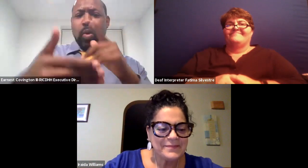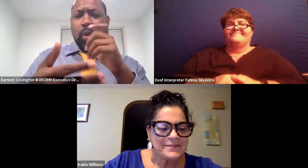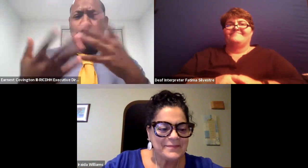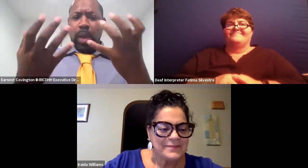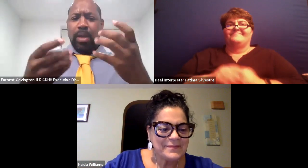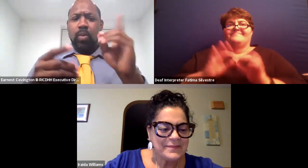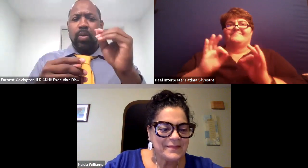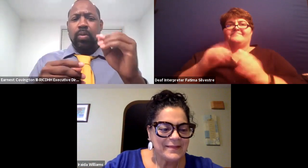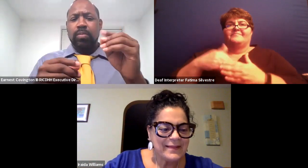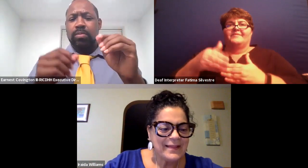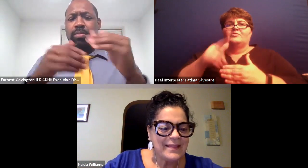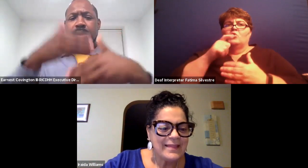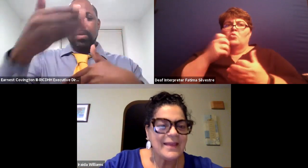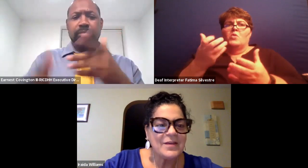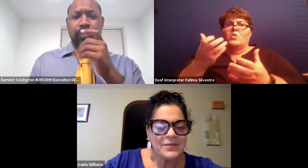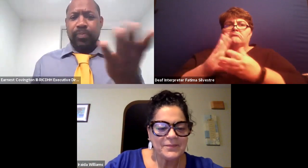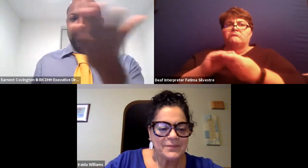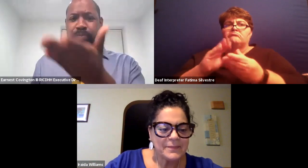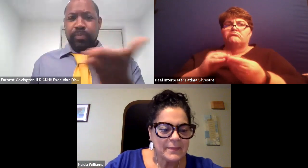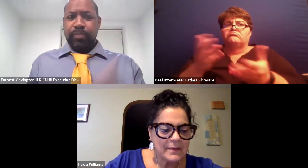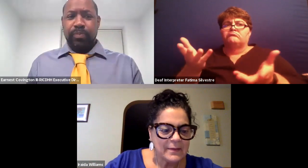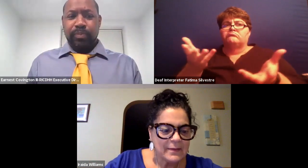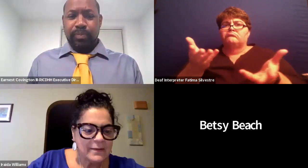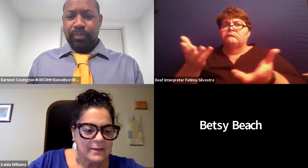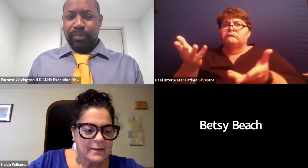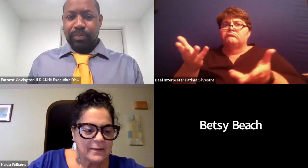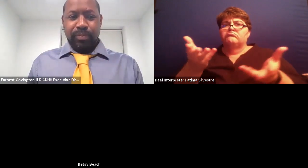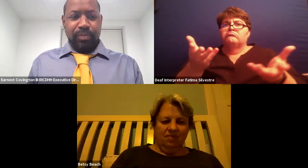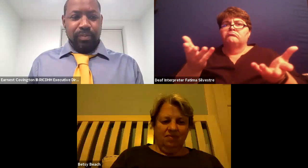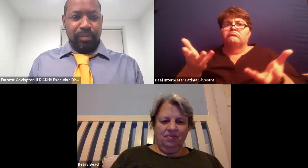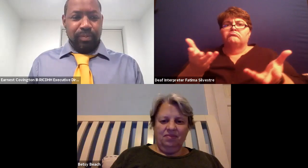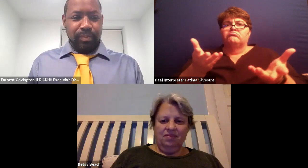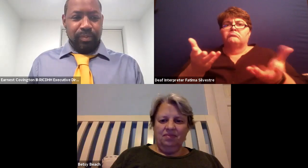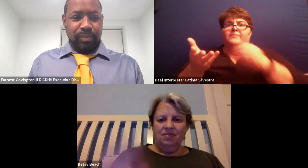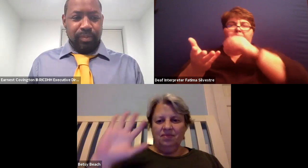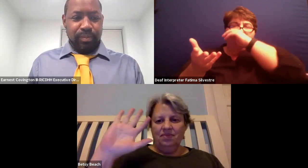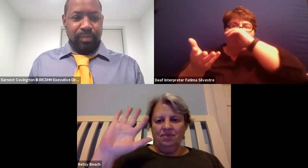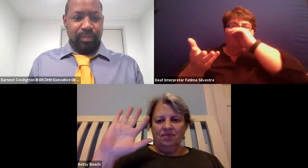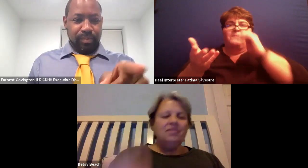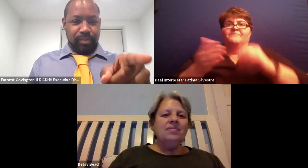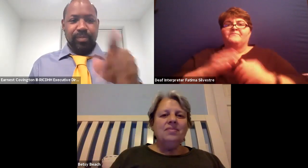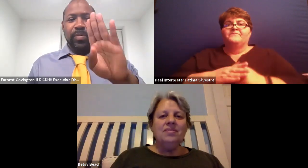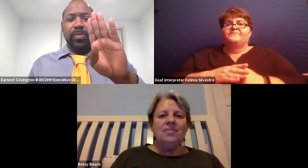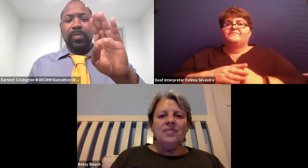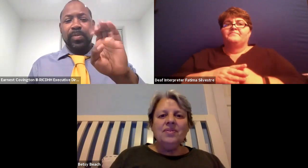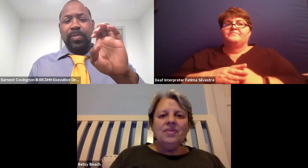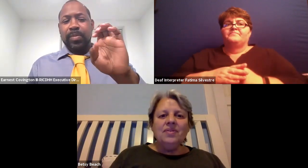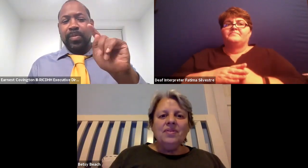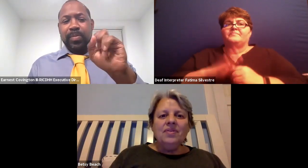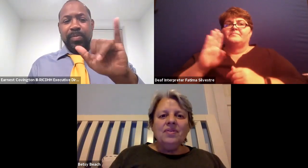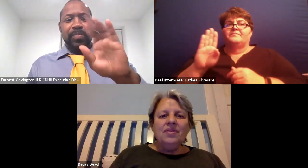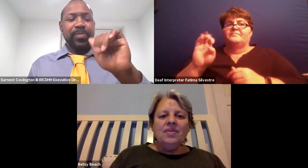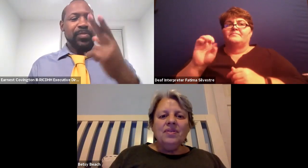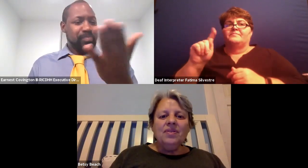Really good to see you. We'd like to have someone open their window, whoever would like to go next. Joan, do you want me to do